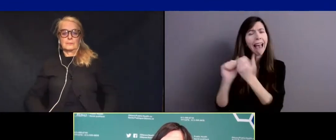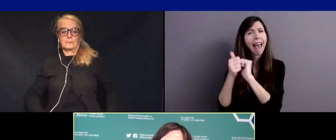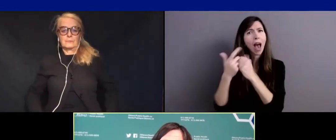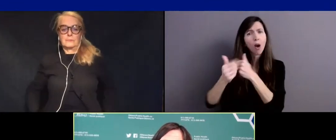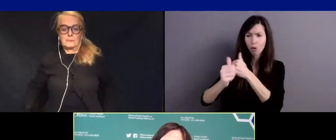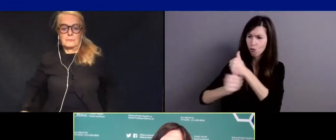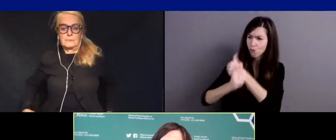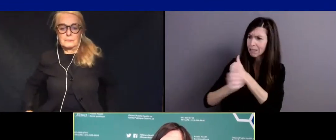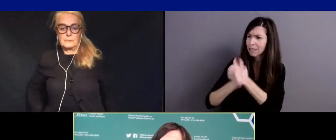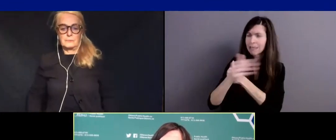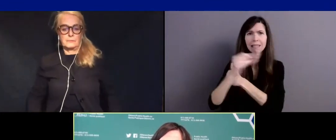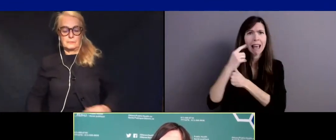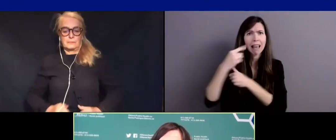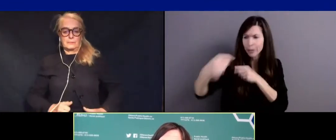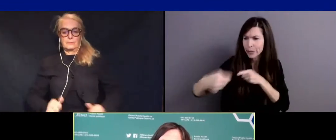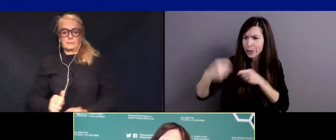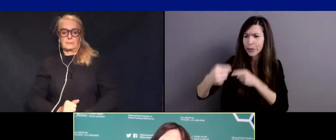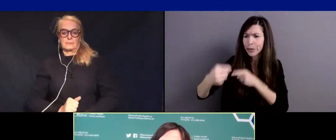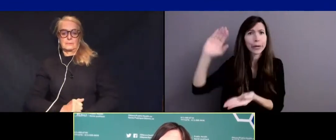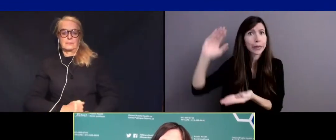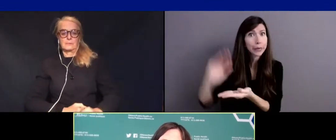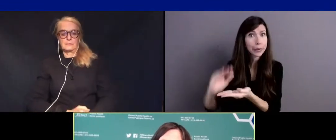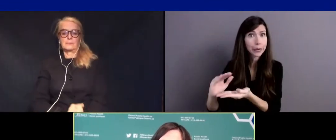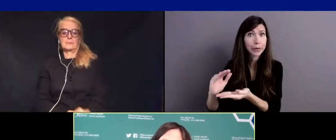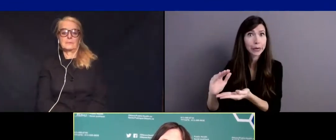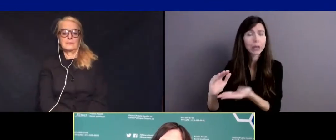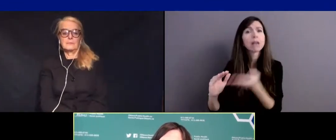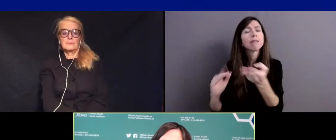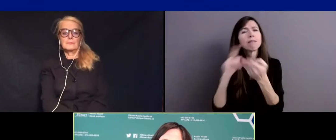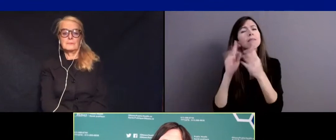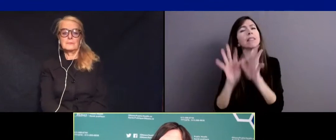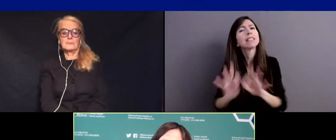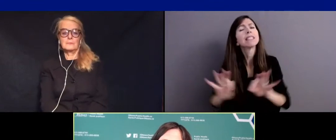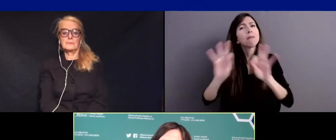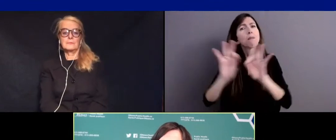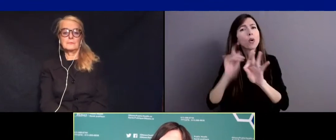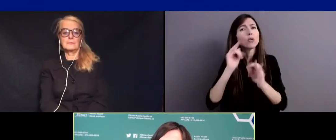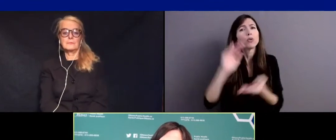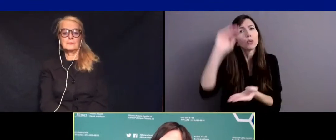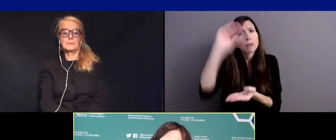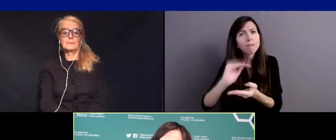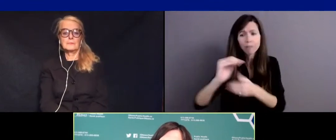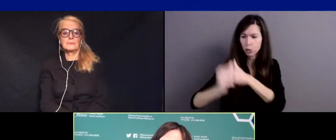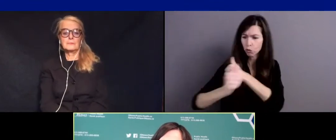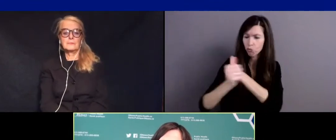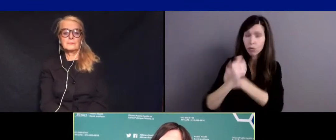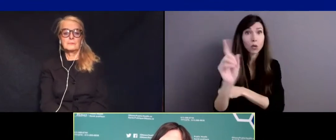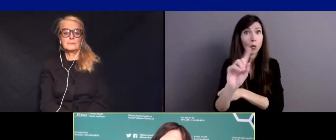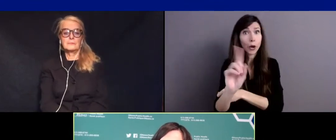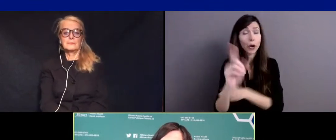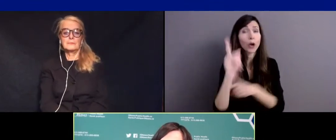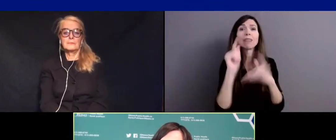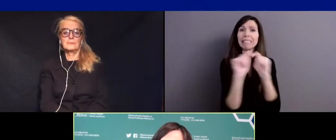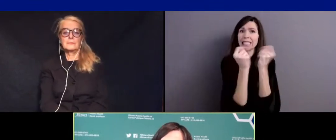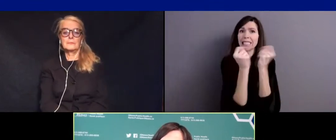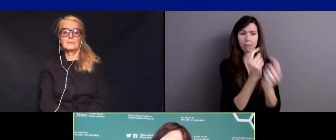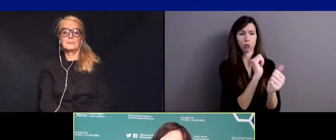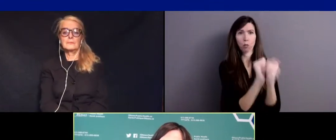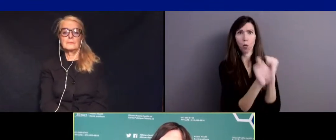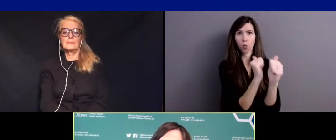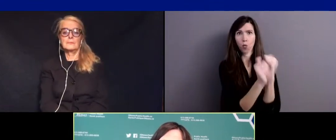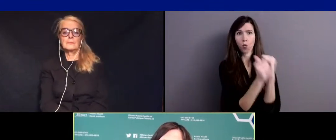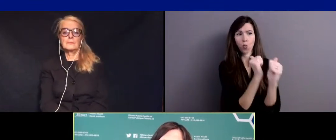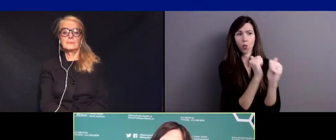is that we need to reduce risks in settings related to organized team sports. Ottawa Public Health